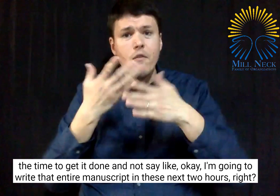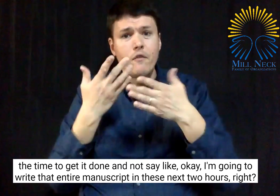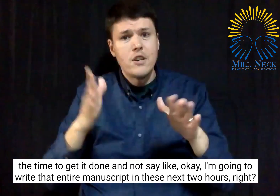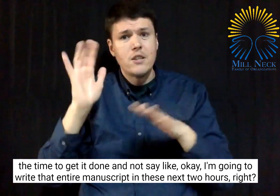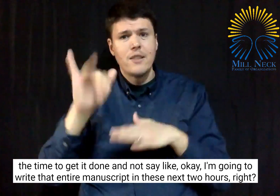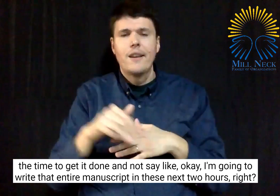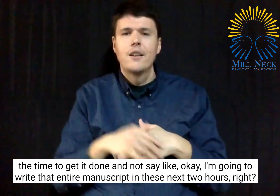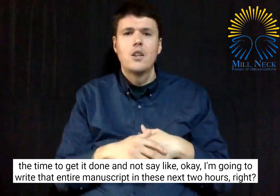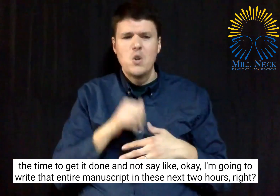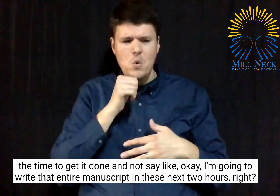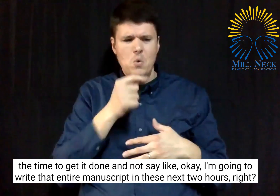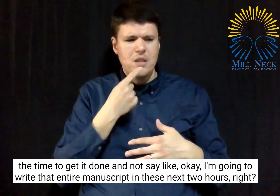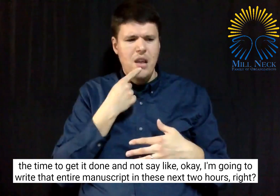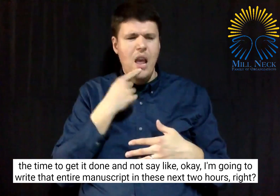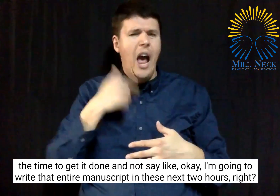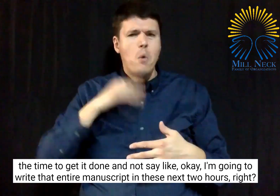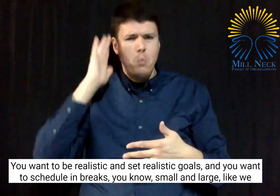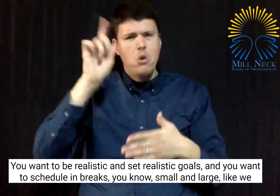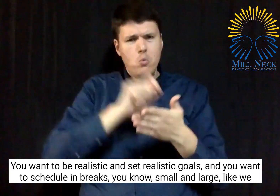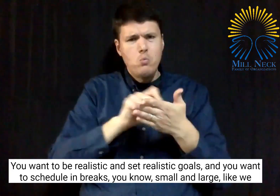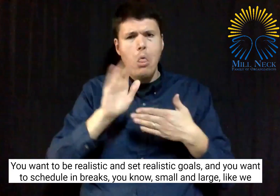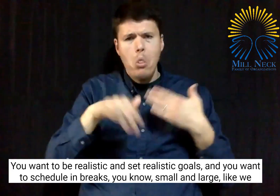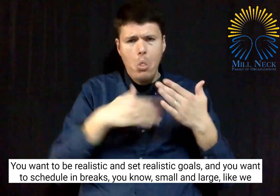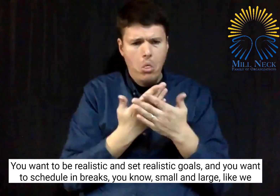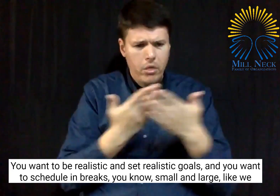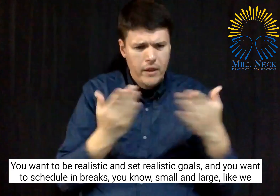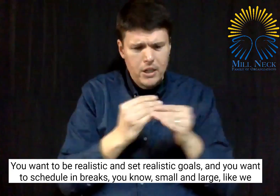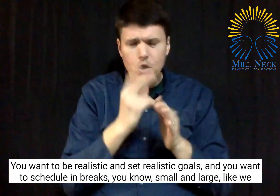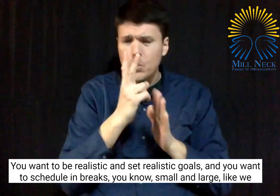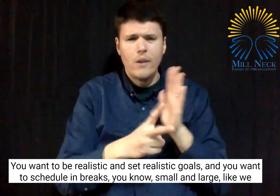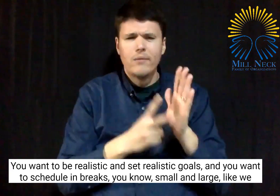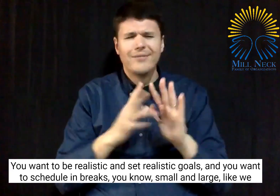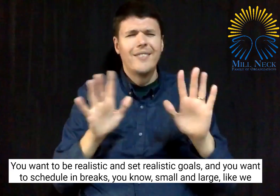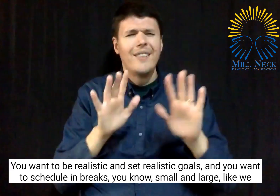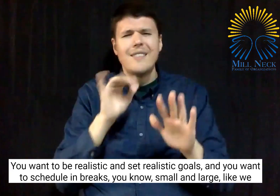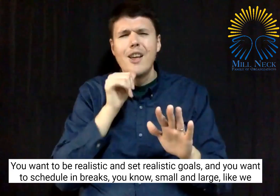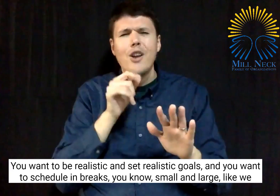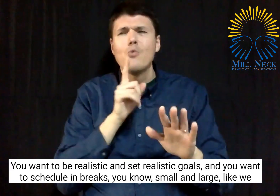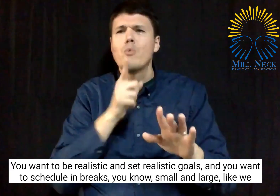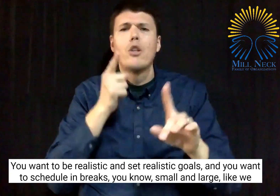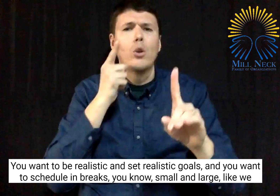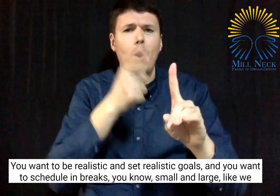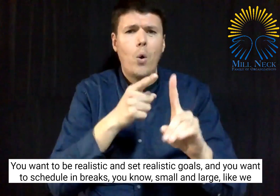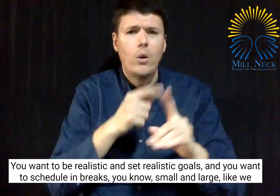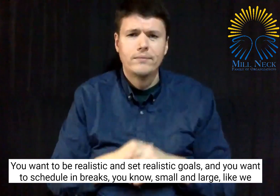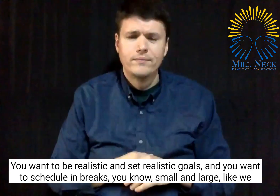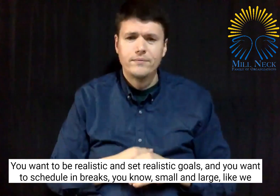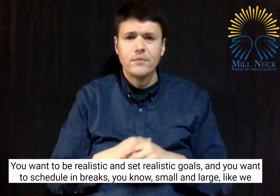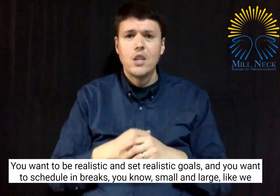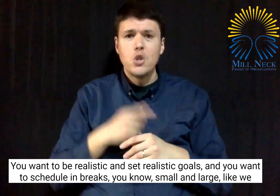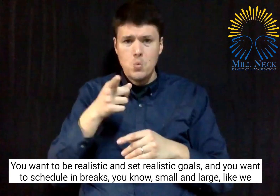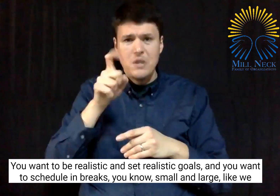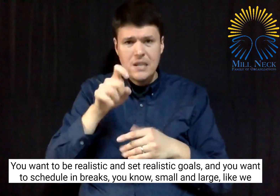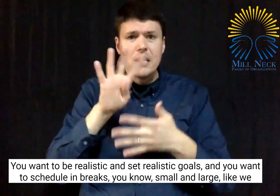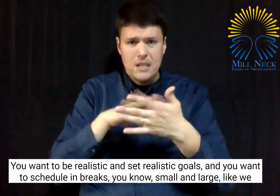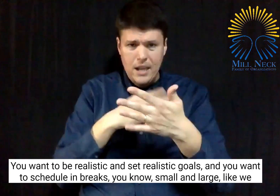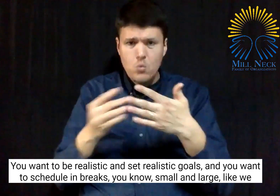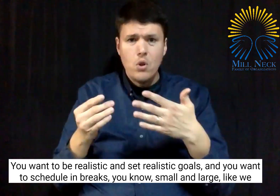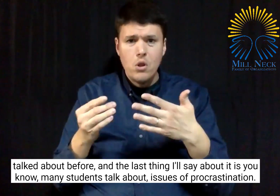entire manuscript in these next 2 hours, right? You want to be realistic and set realistic goals. And you want to schedule in breaks, small and large, like we talked